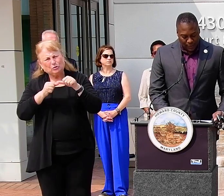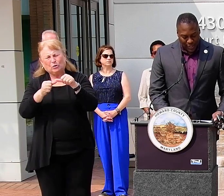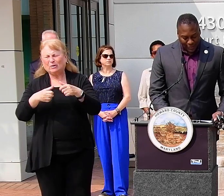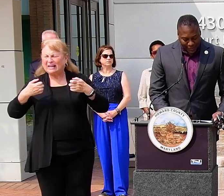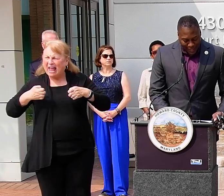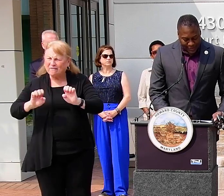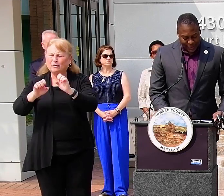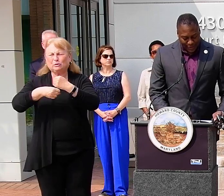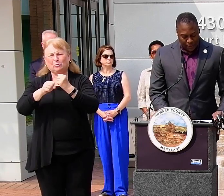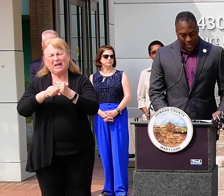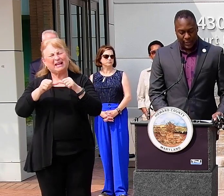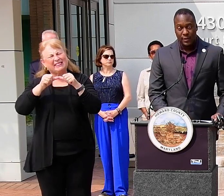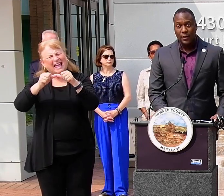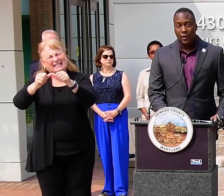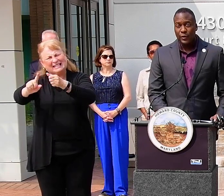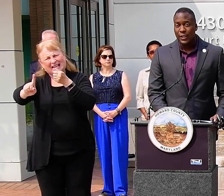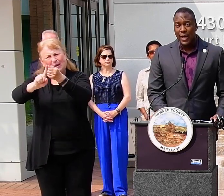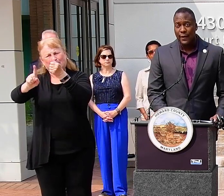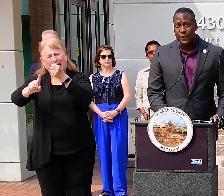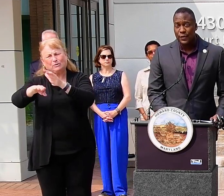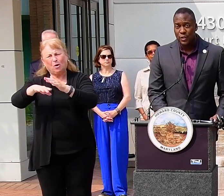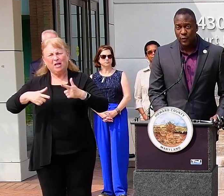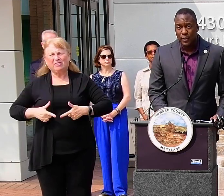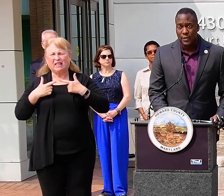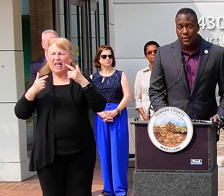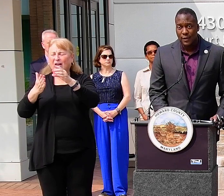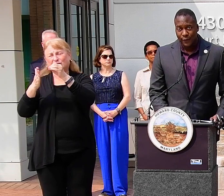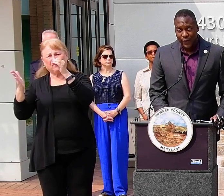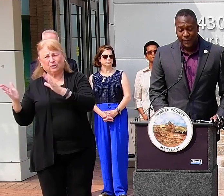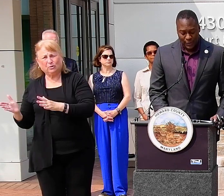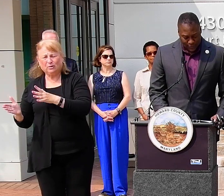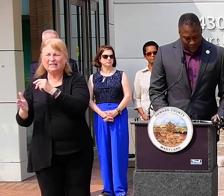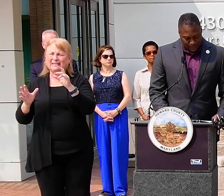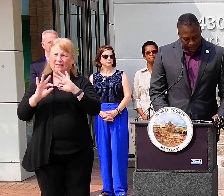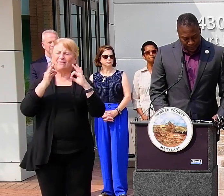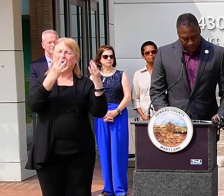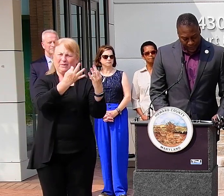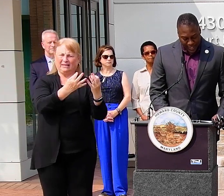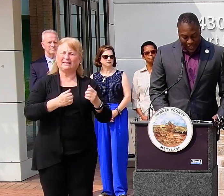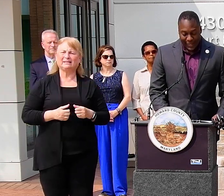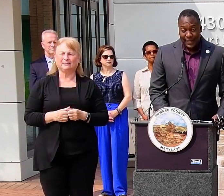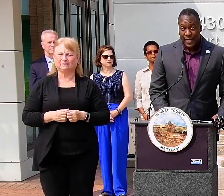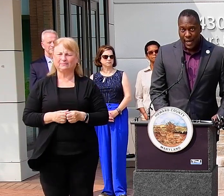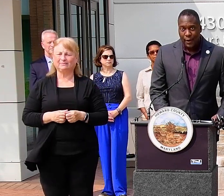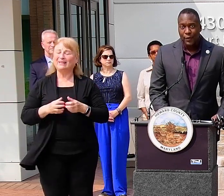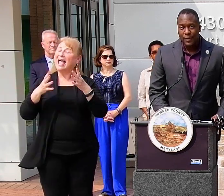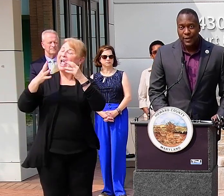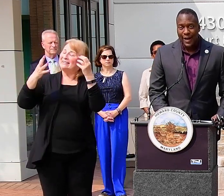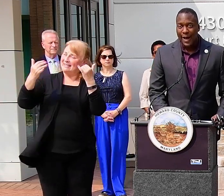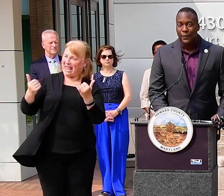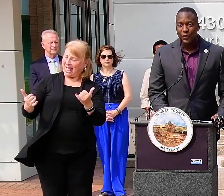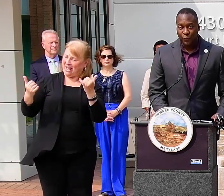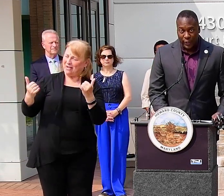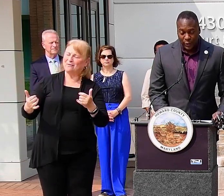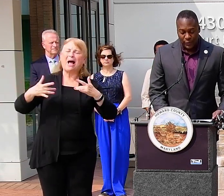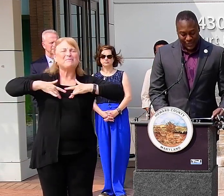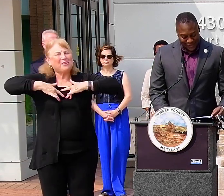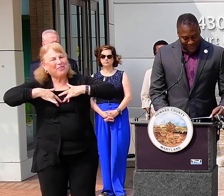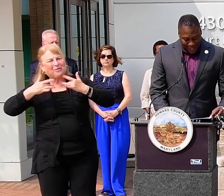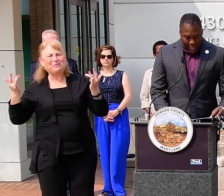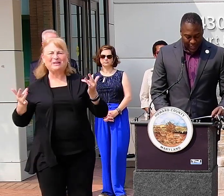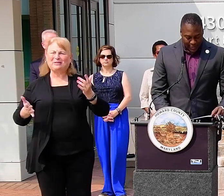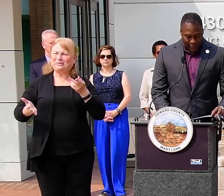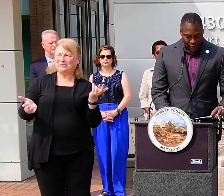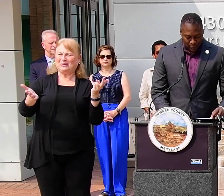efforts to make a lasting impact on the lives of students and families. And now, I'm thrilled